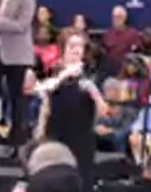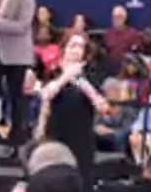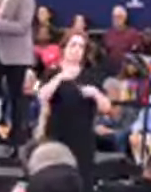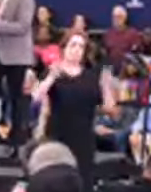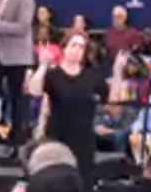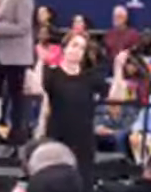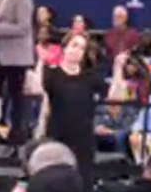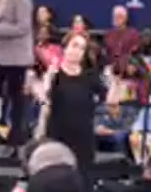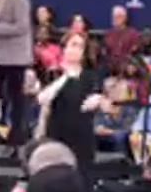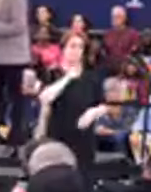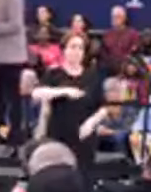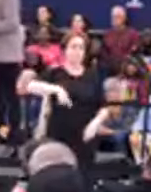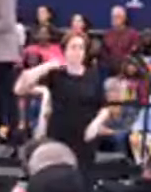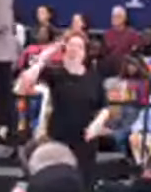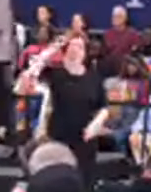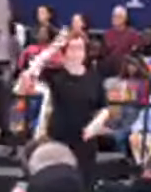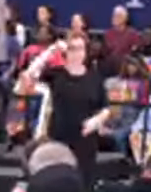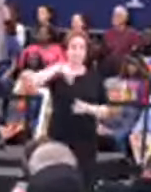it's the donkey in the room.